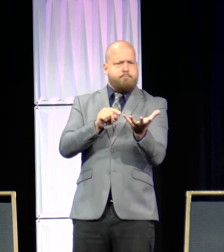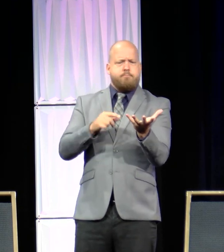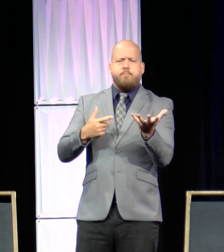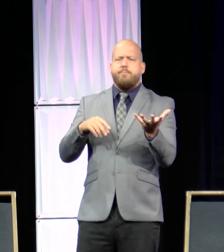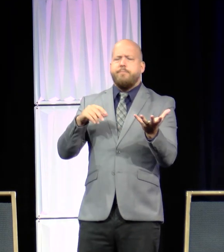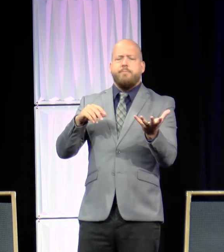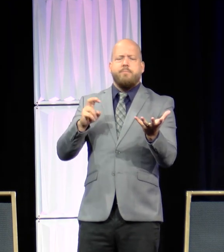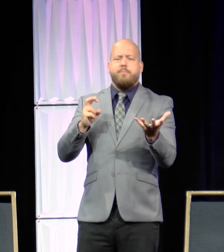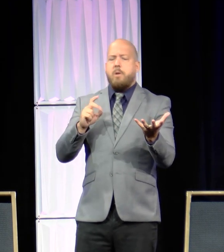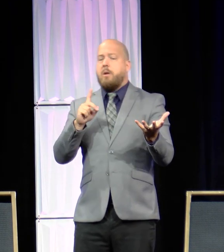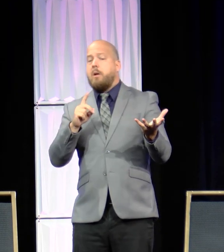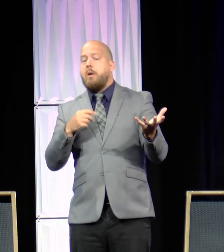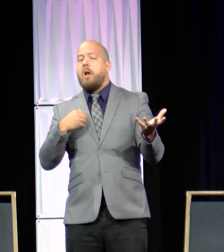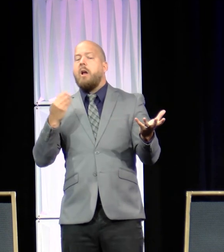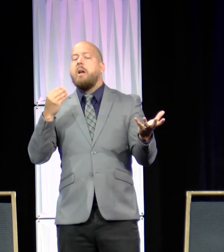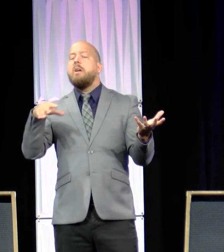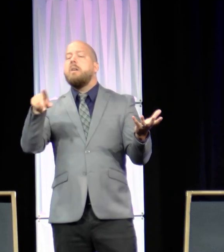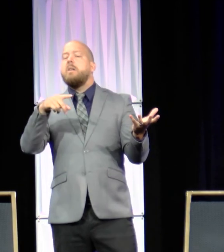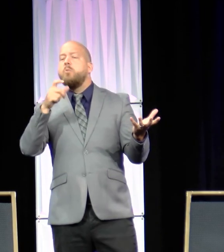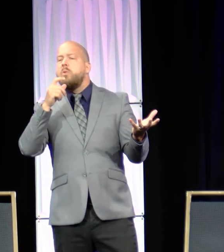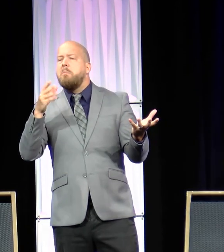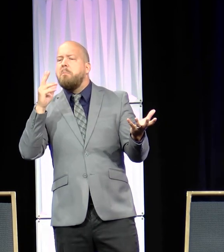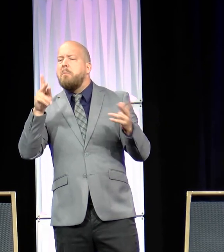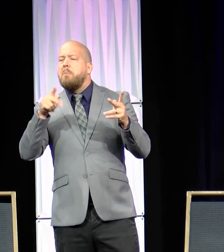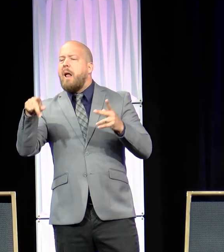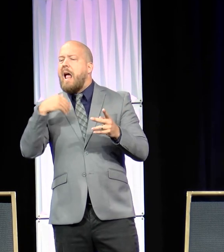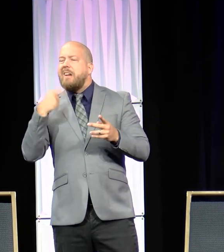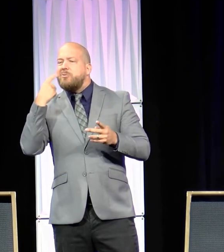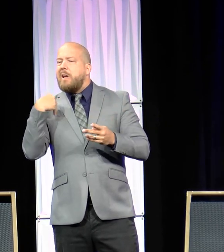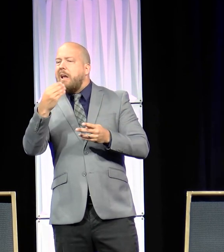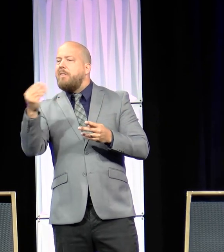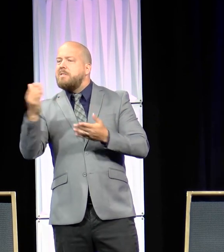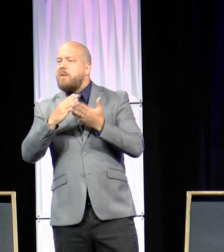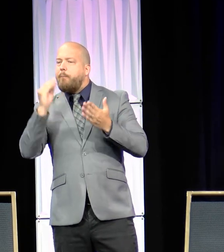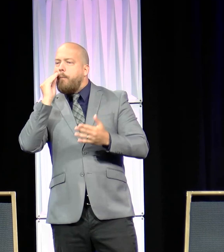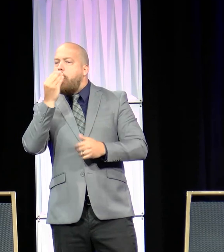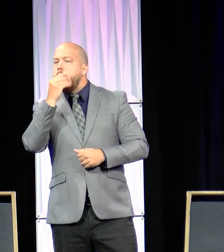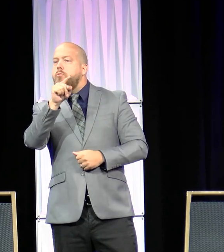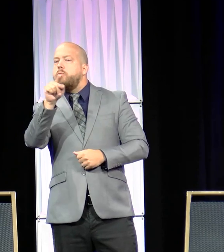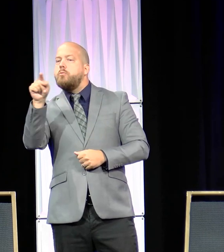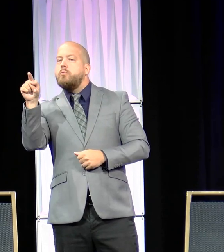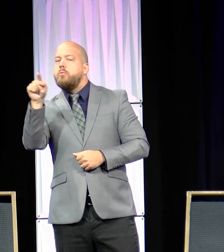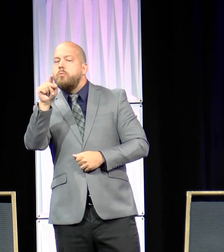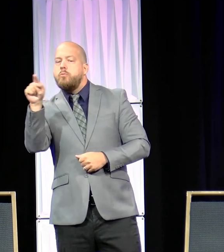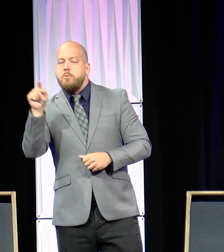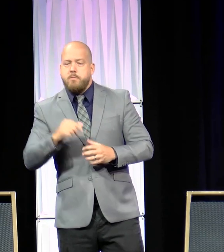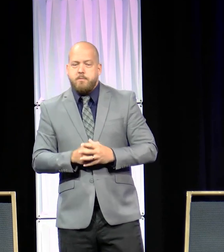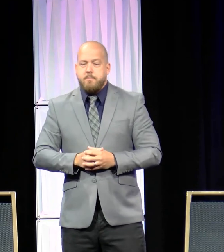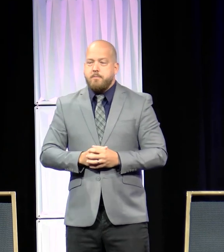now. With that being said, if you were in the work